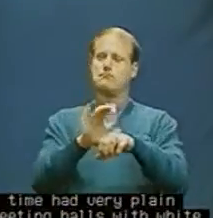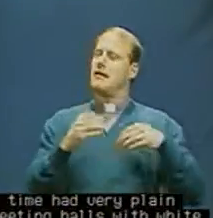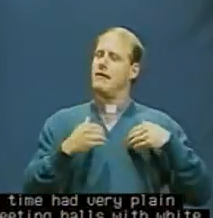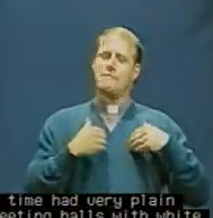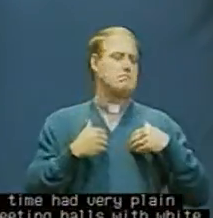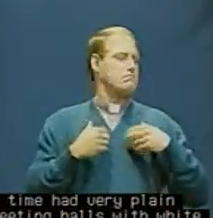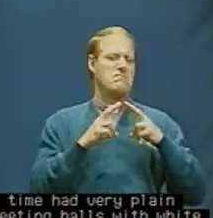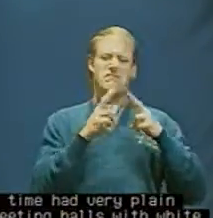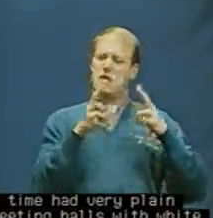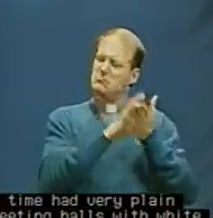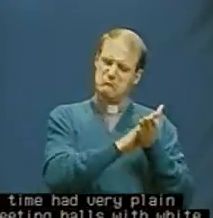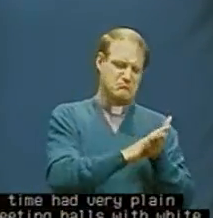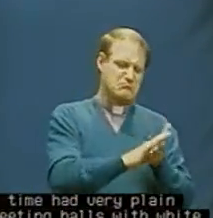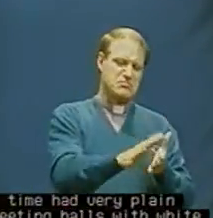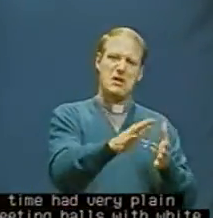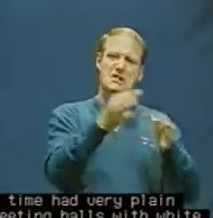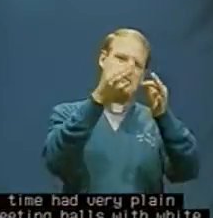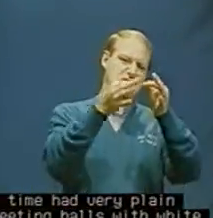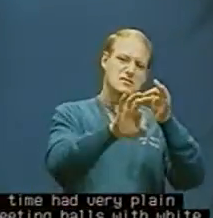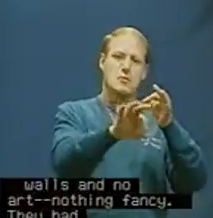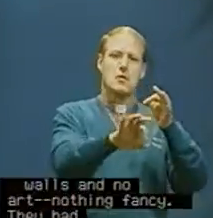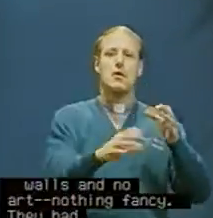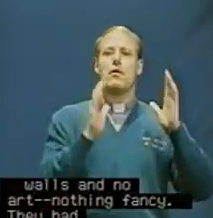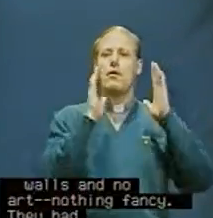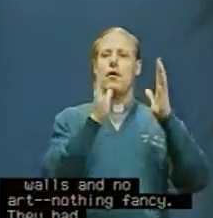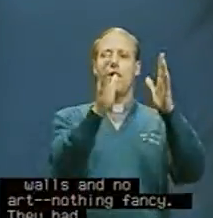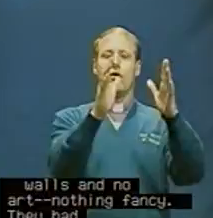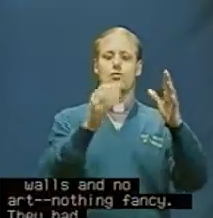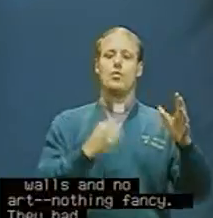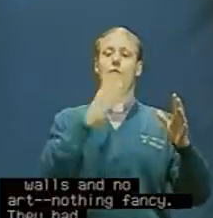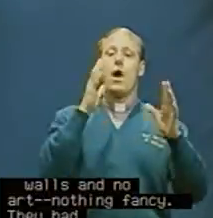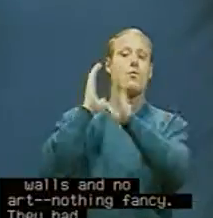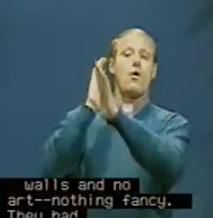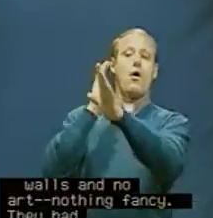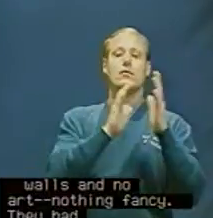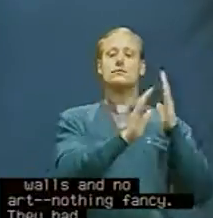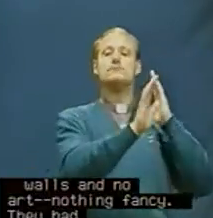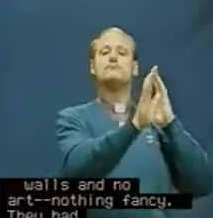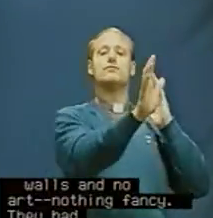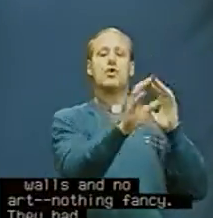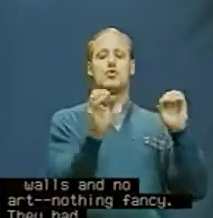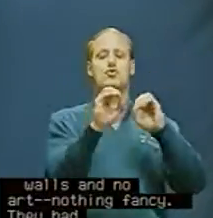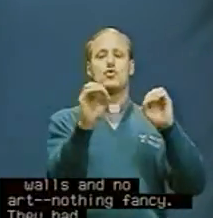time had very plain meeting halls with white walls and no art, nothing fancy.